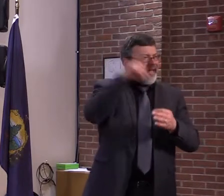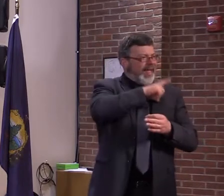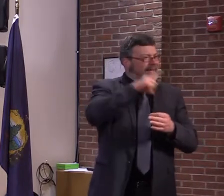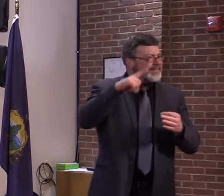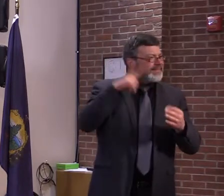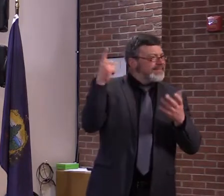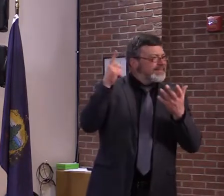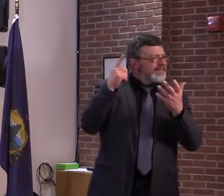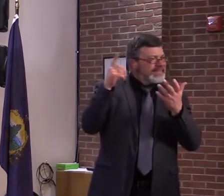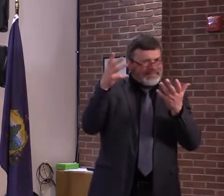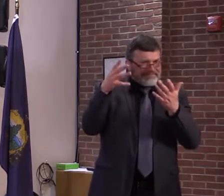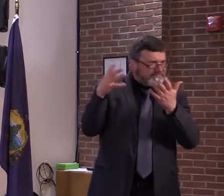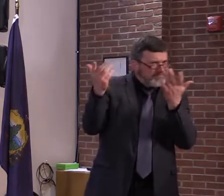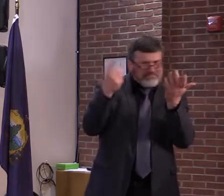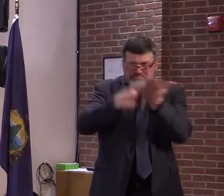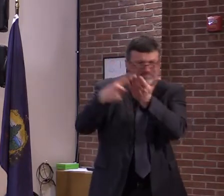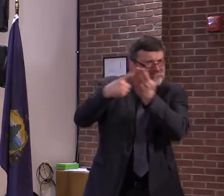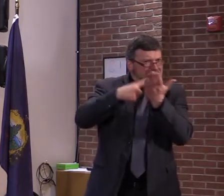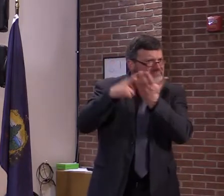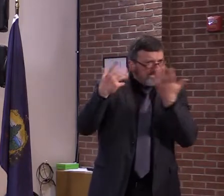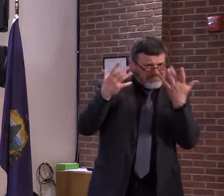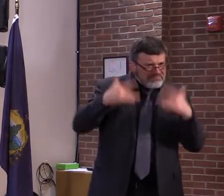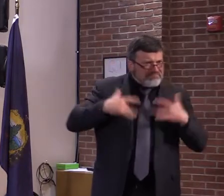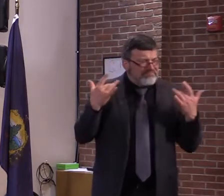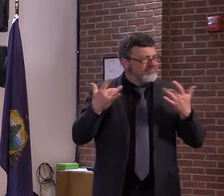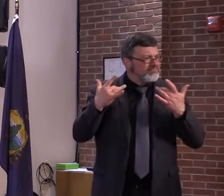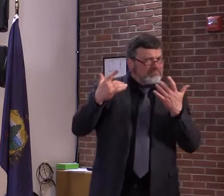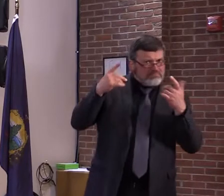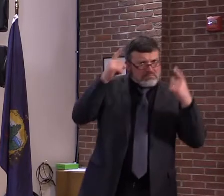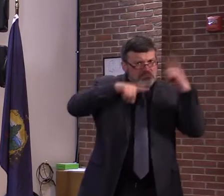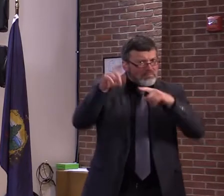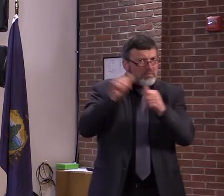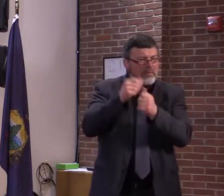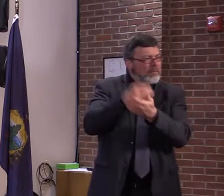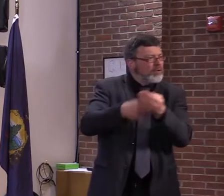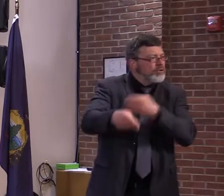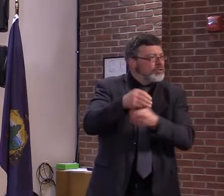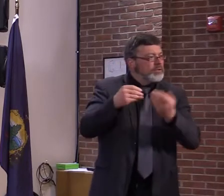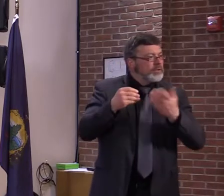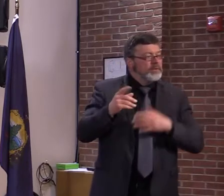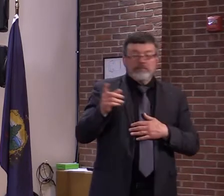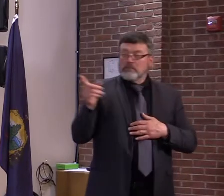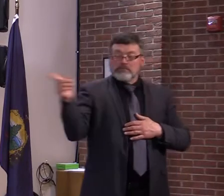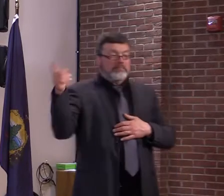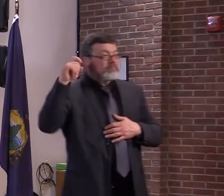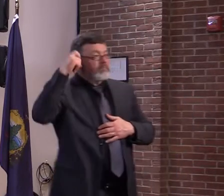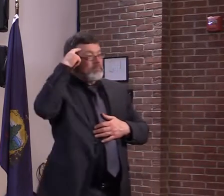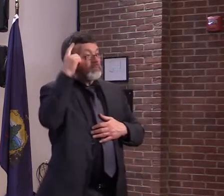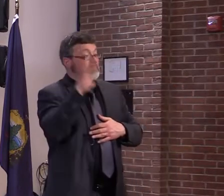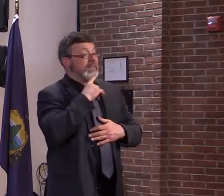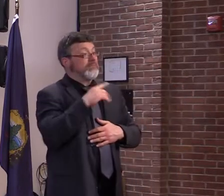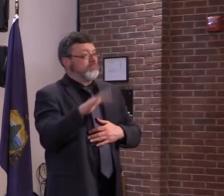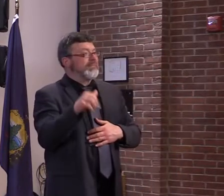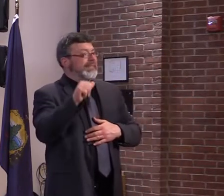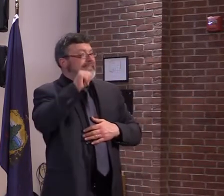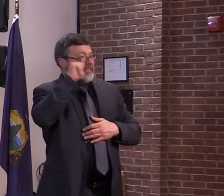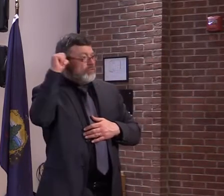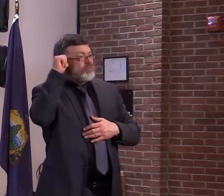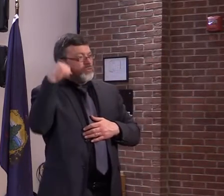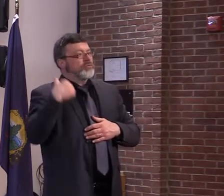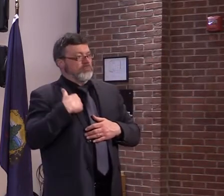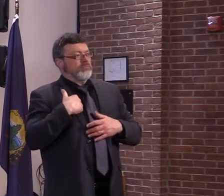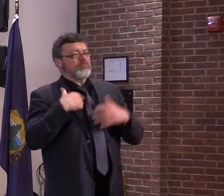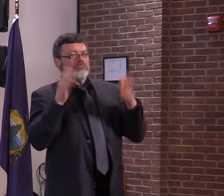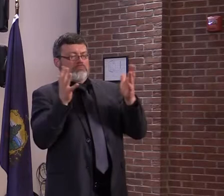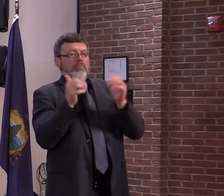I spoke to the pro tem yesterday. I spoke to the speaker last week. So we try and meet every week.